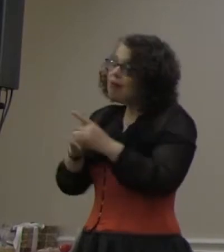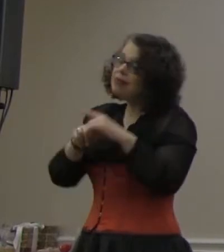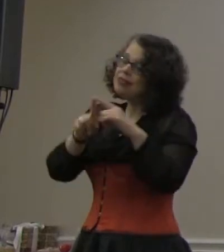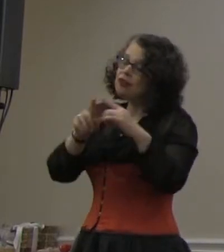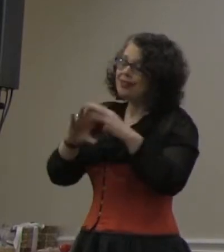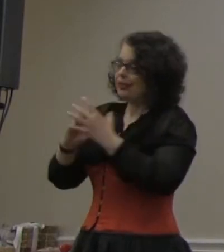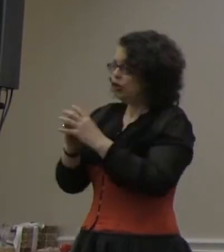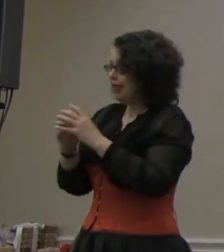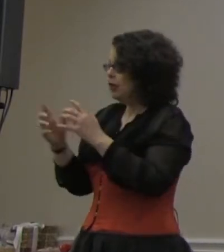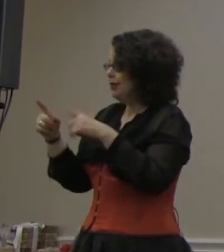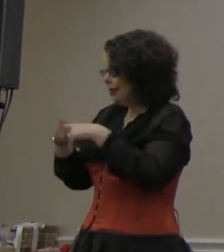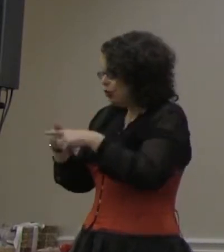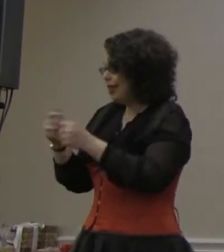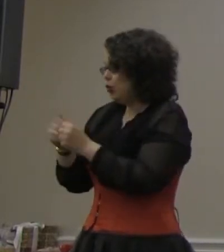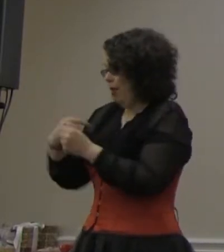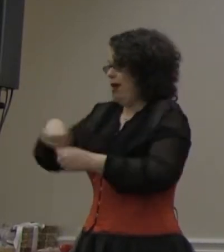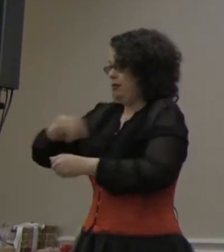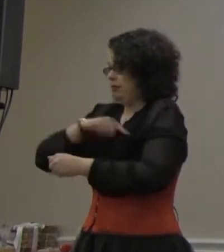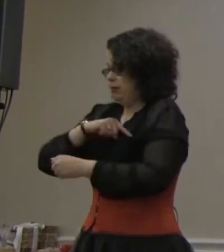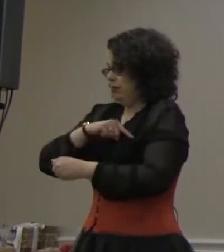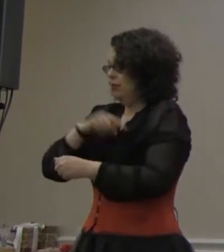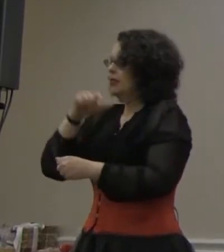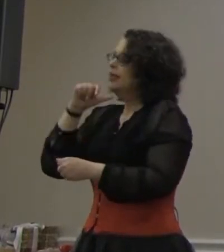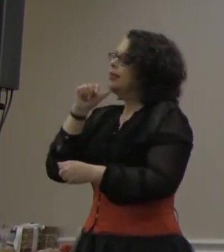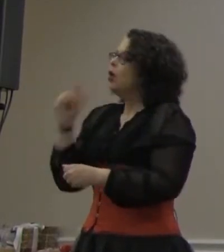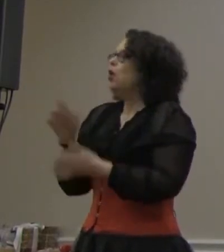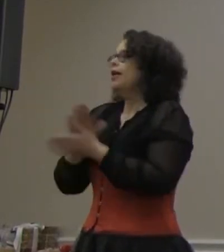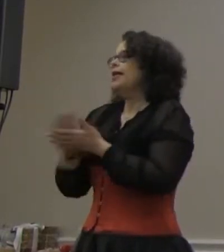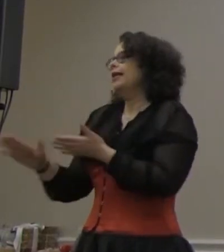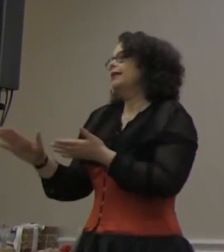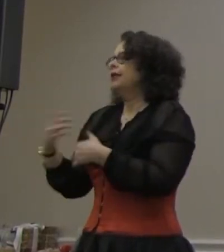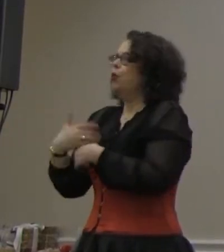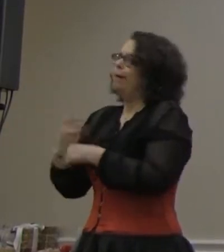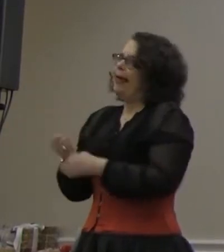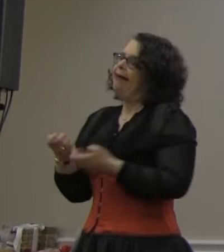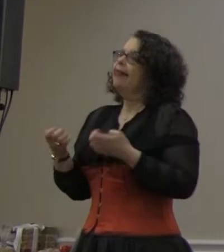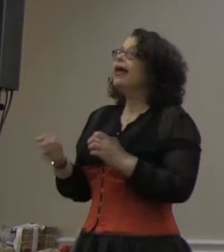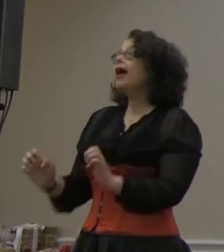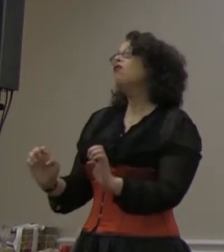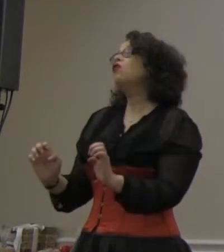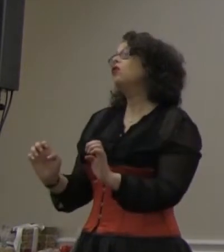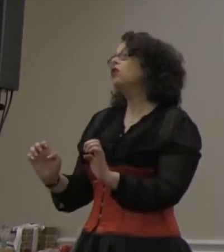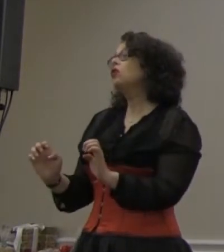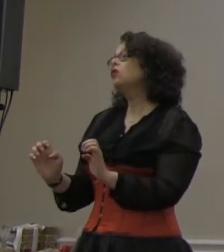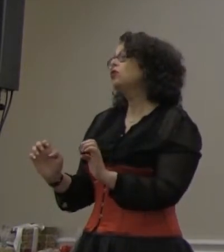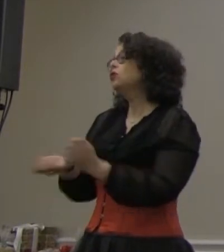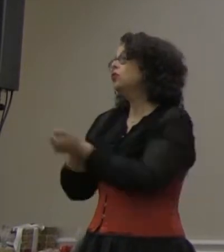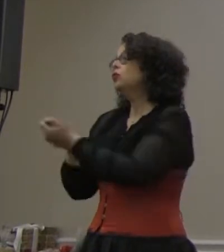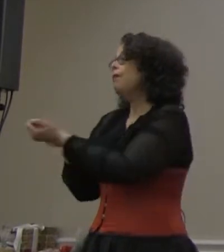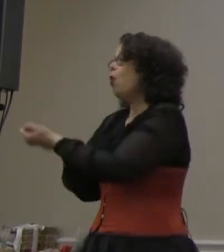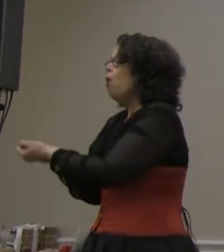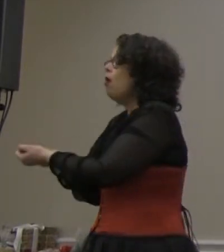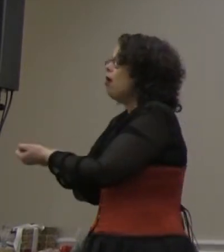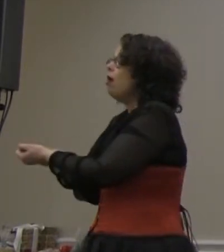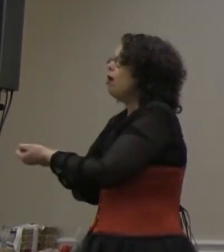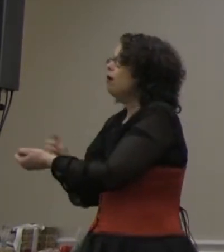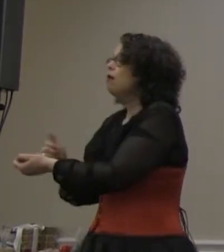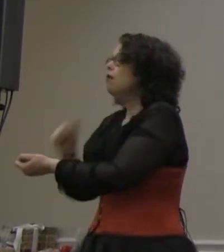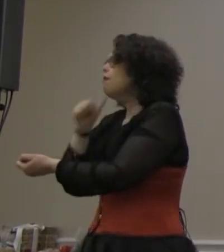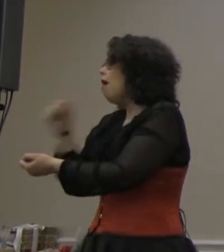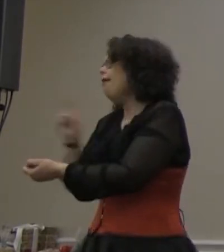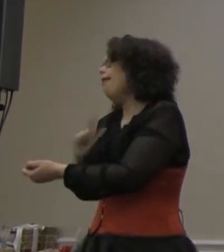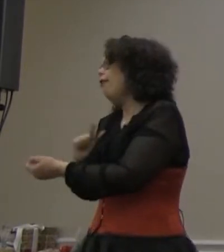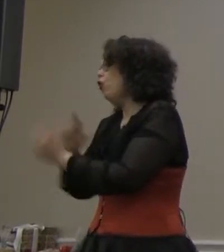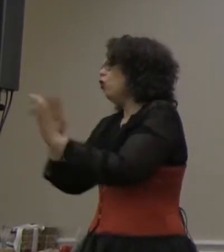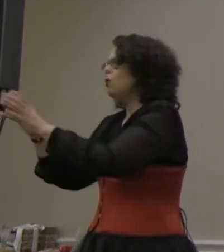as us. It's not just nice that we put our efforts behind other non-leather